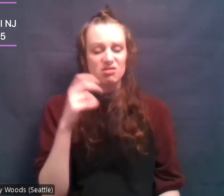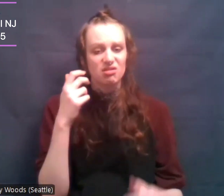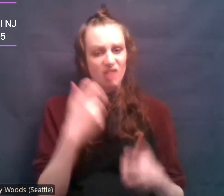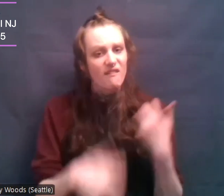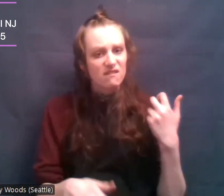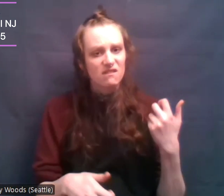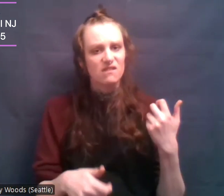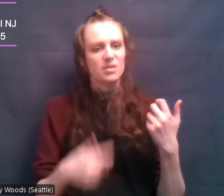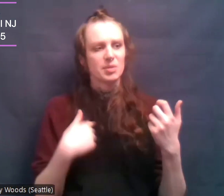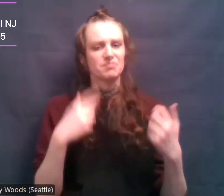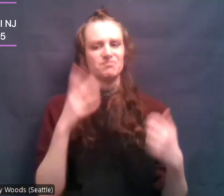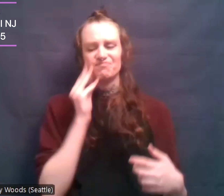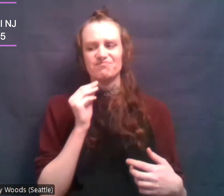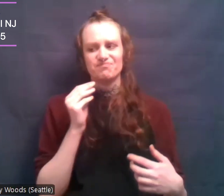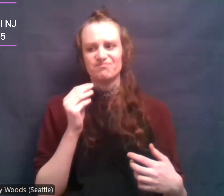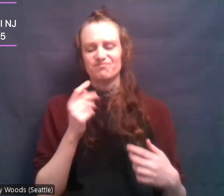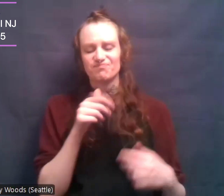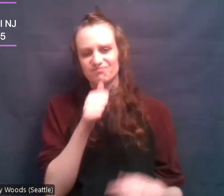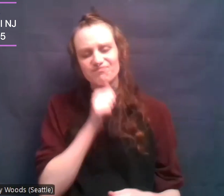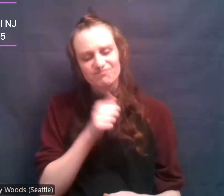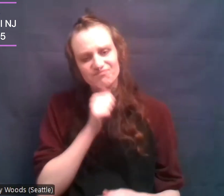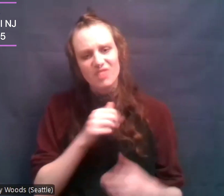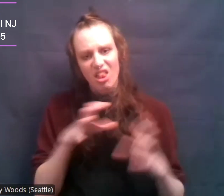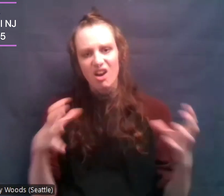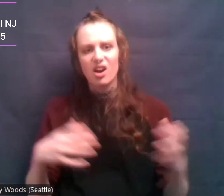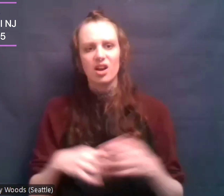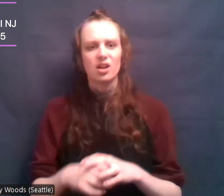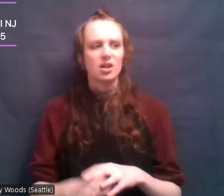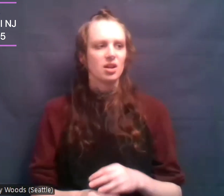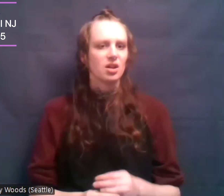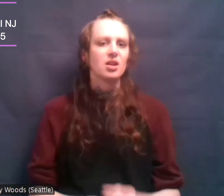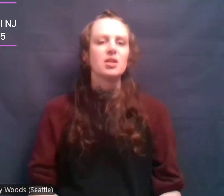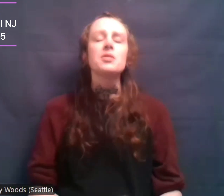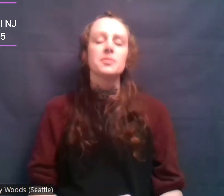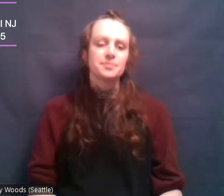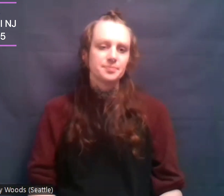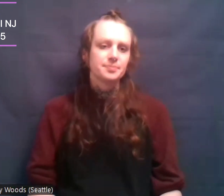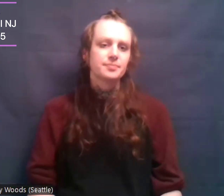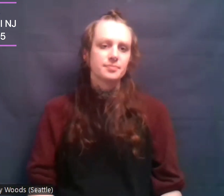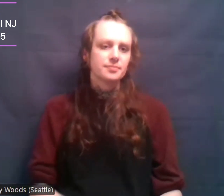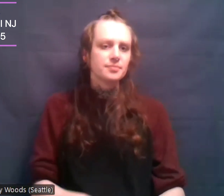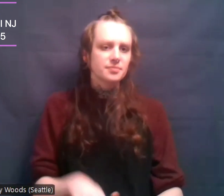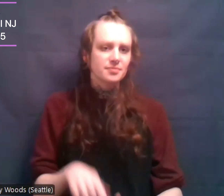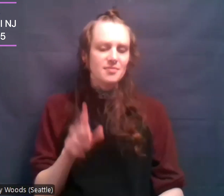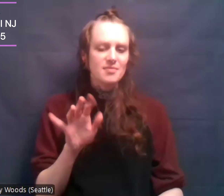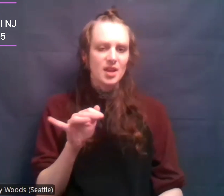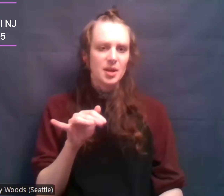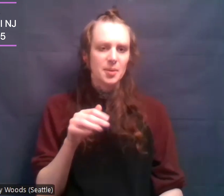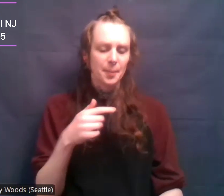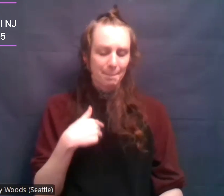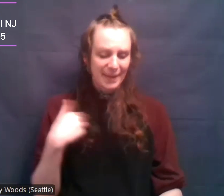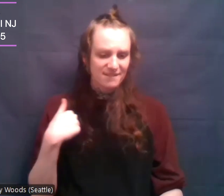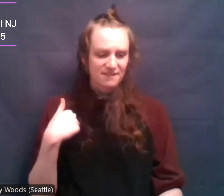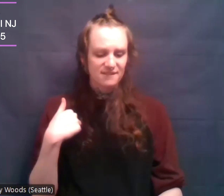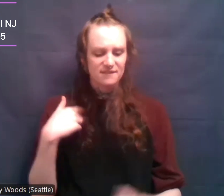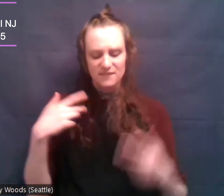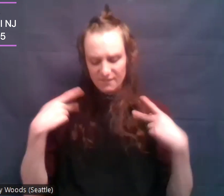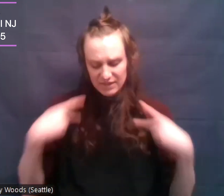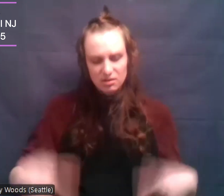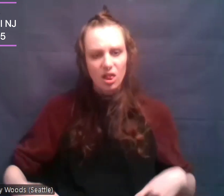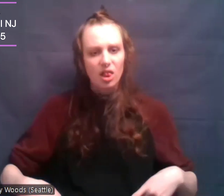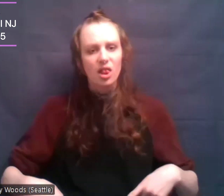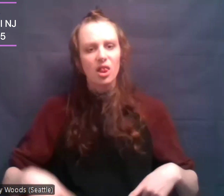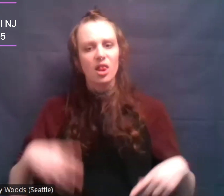know as much as there was physical and like mental drain on me, it was really